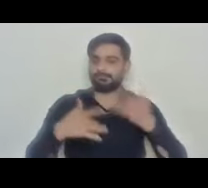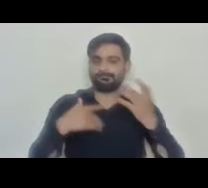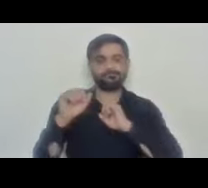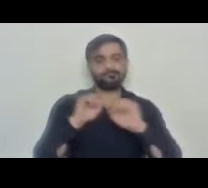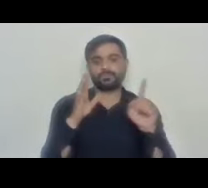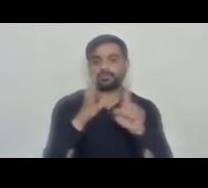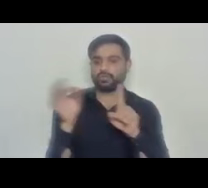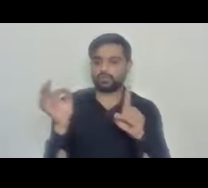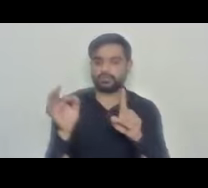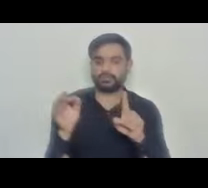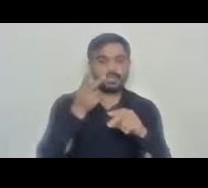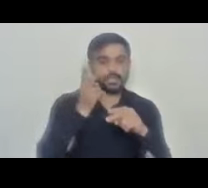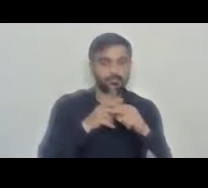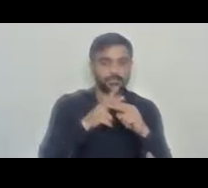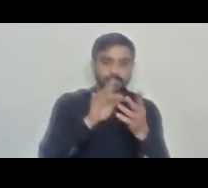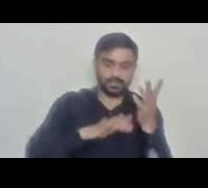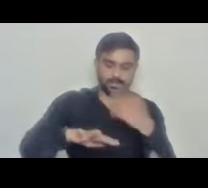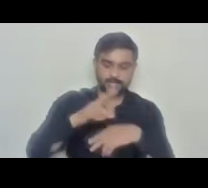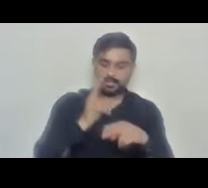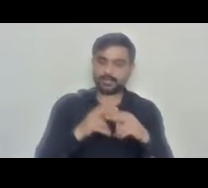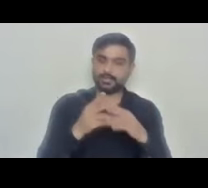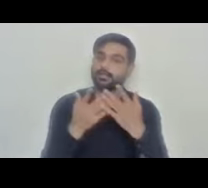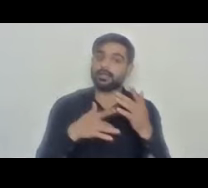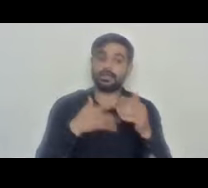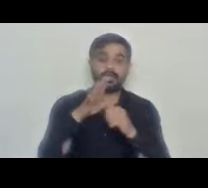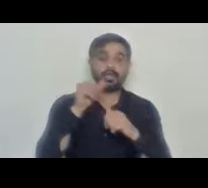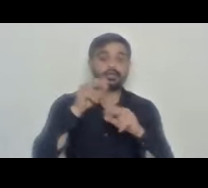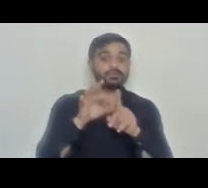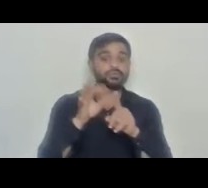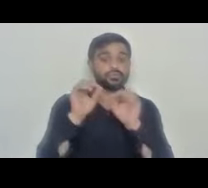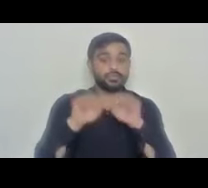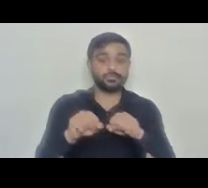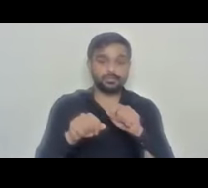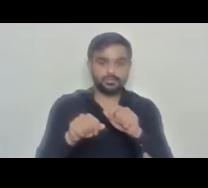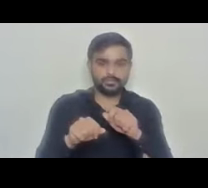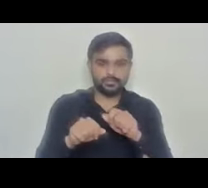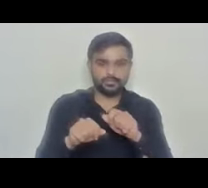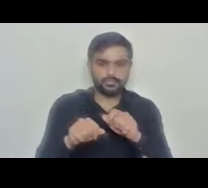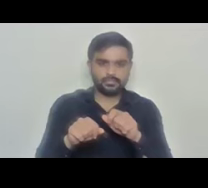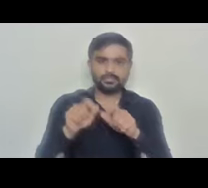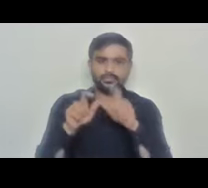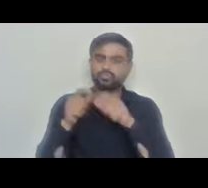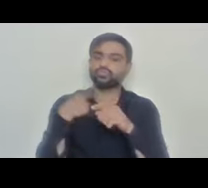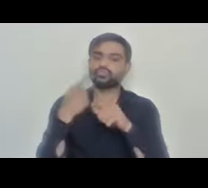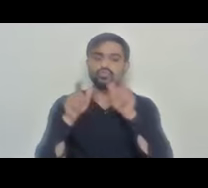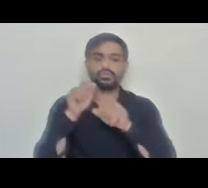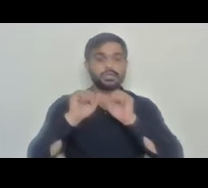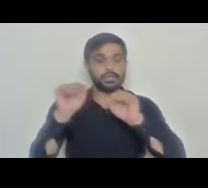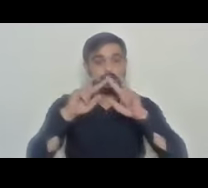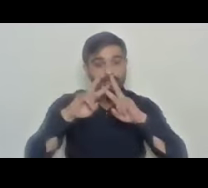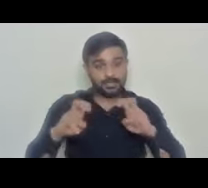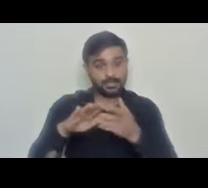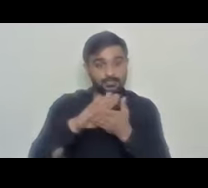the particular area can actually have access to it. You could actually come up with a book based on your research.